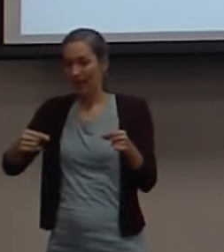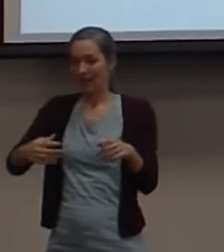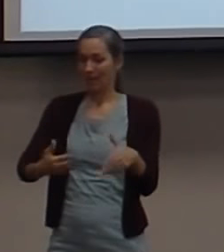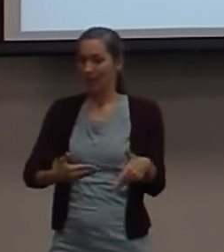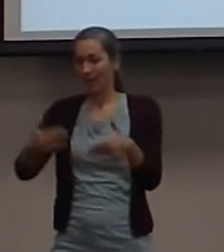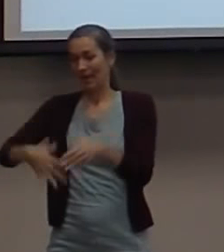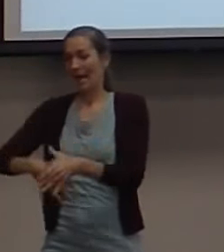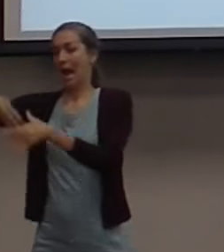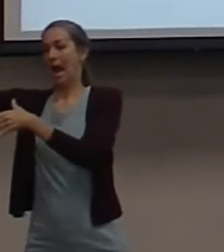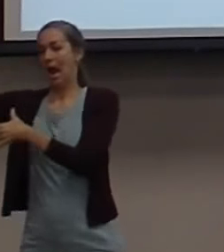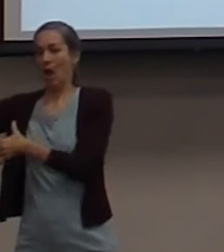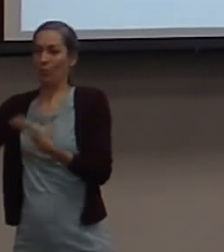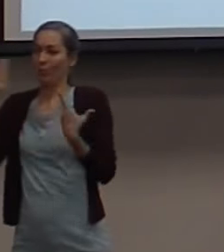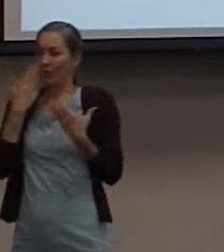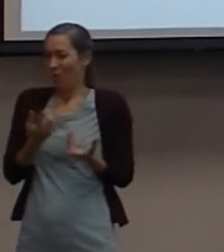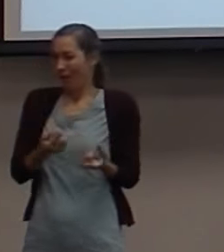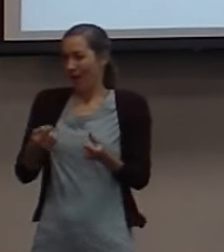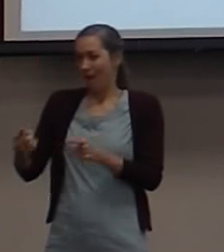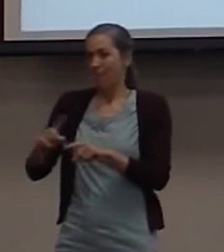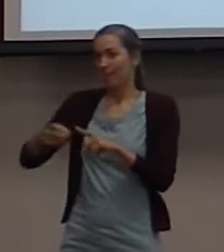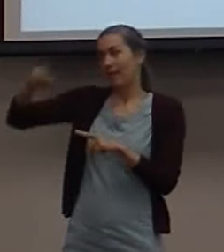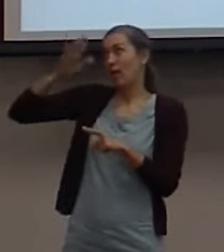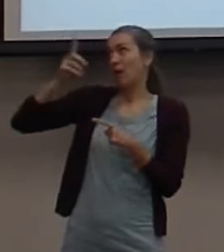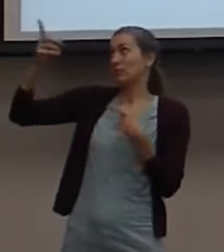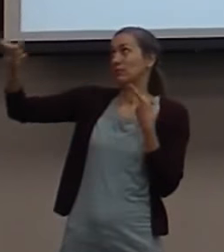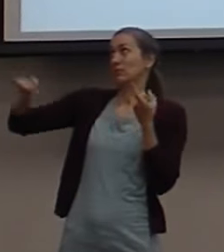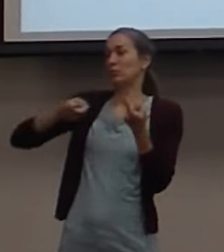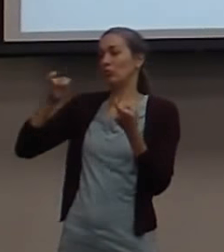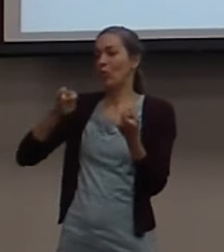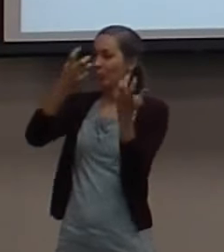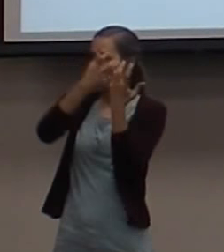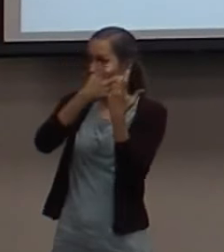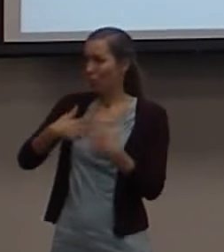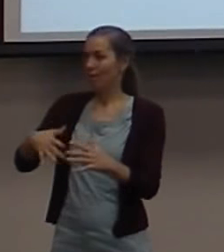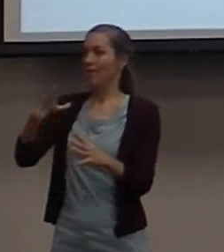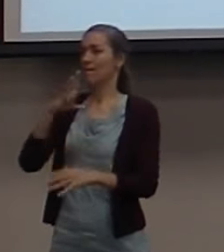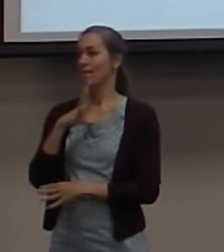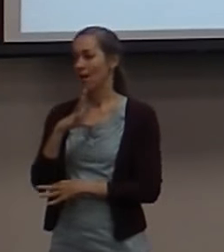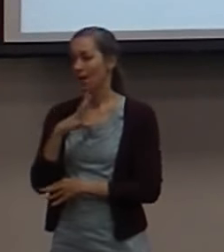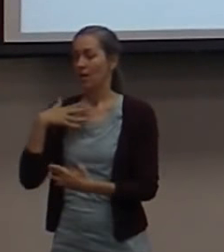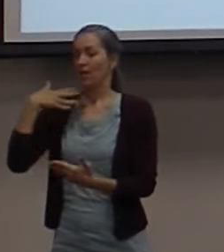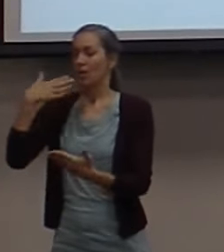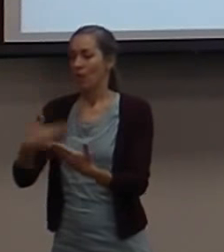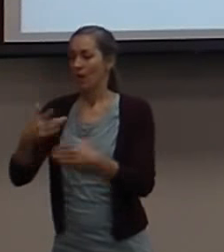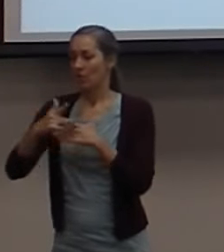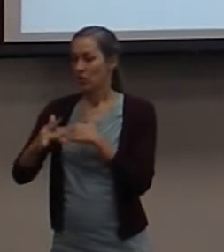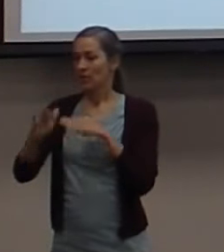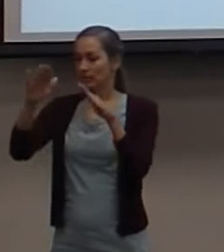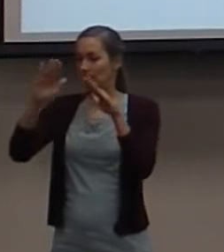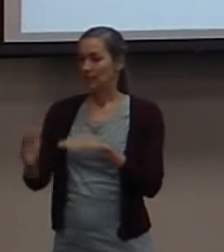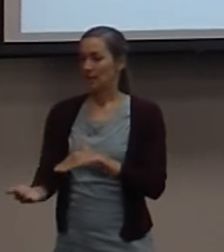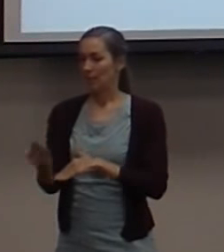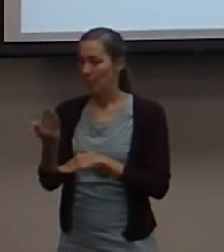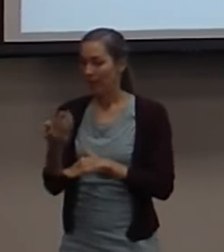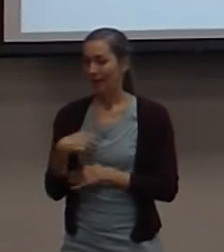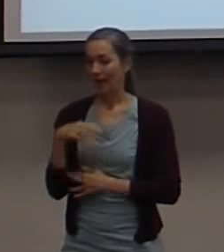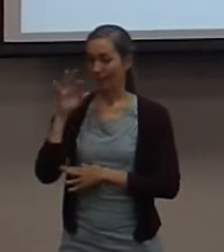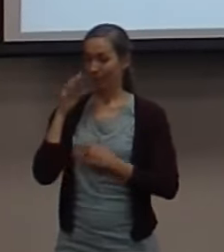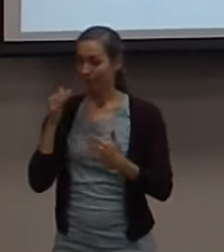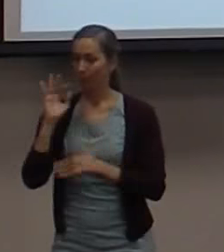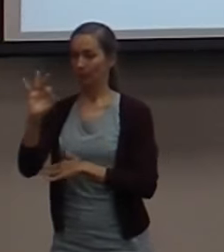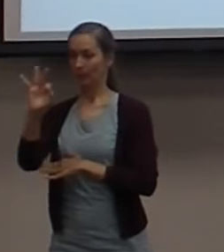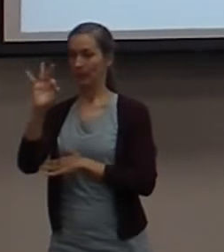So we're thankful. So all of that worked out just fine. We got there early Sunday morning, preached Sunday morning,